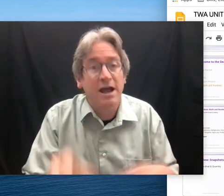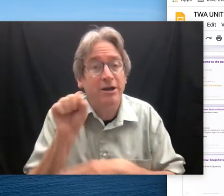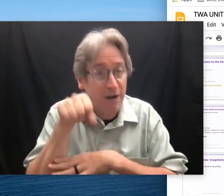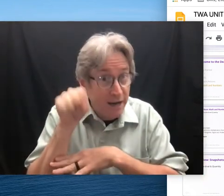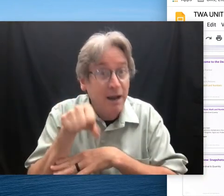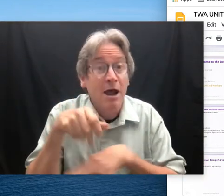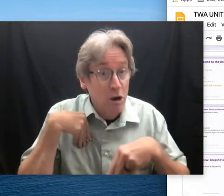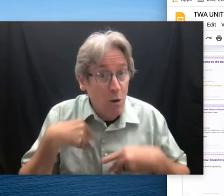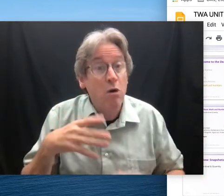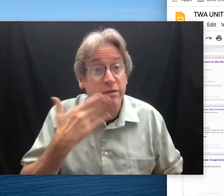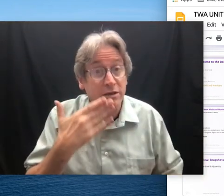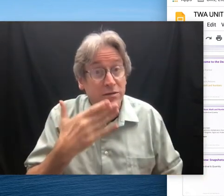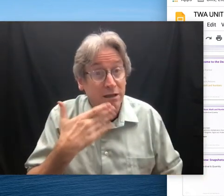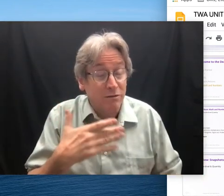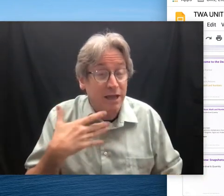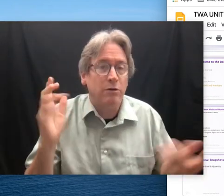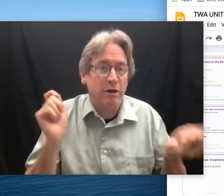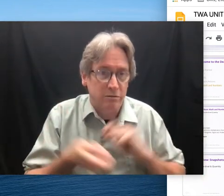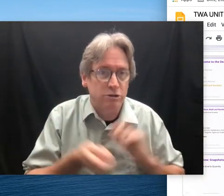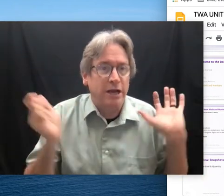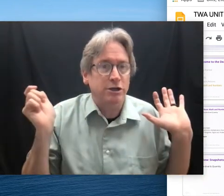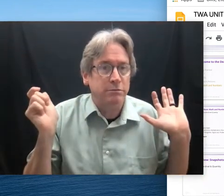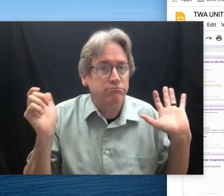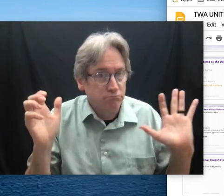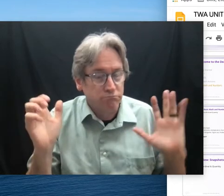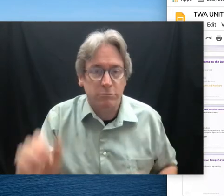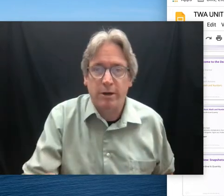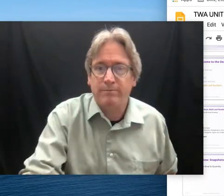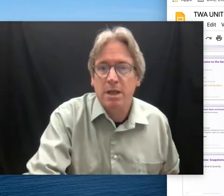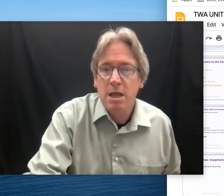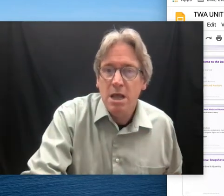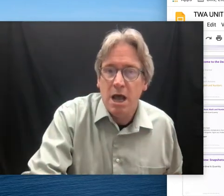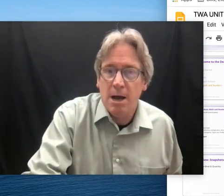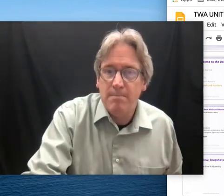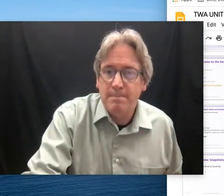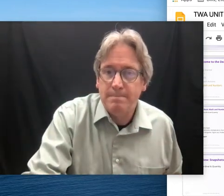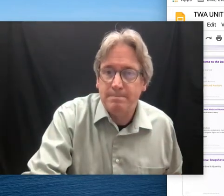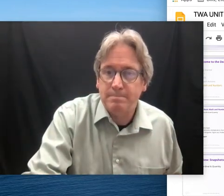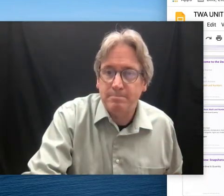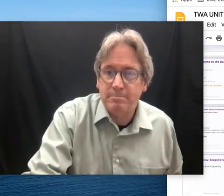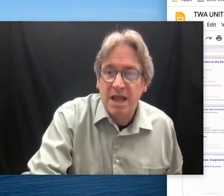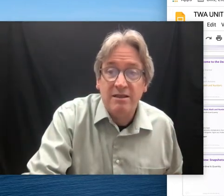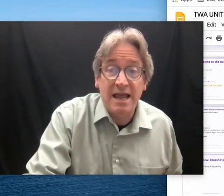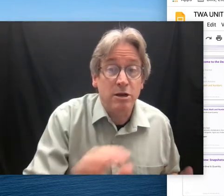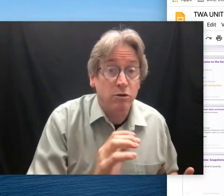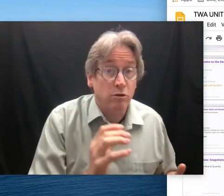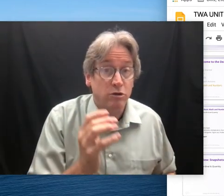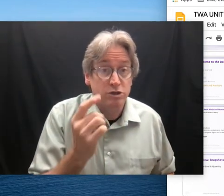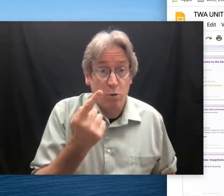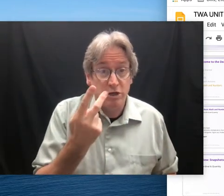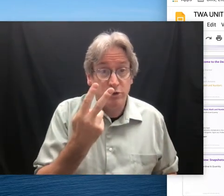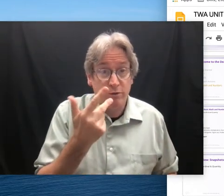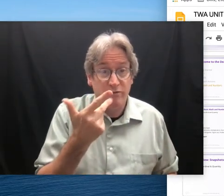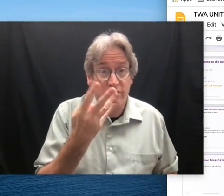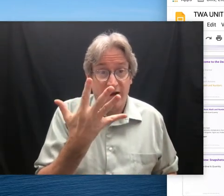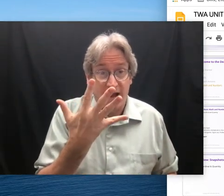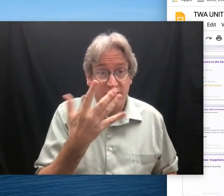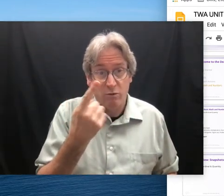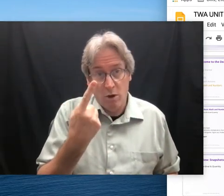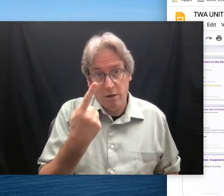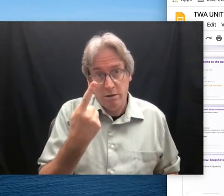Just nod your head, go, oh, thank you, thank you, thank you, and change it. All right. Then, so 1, 2, 3,